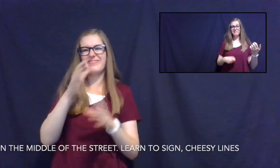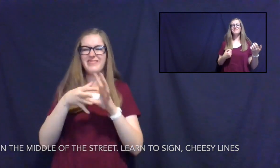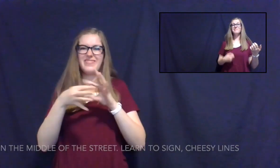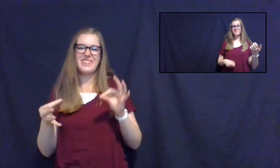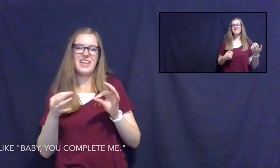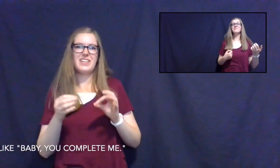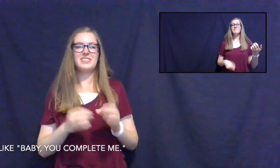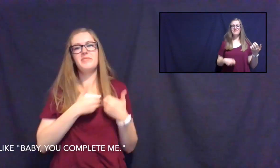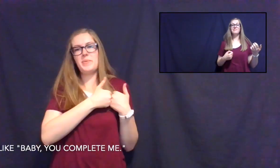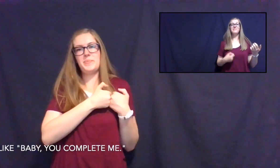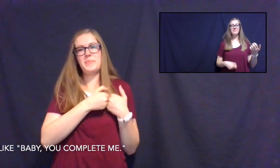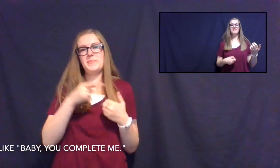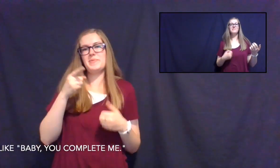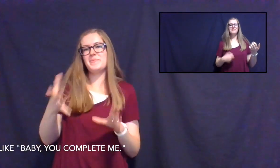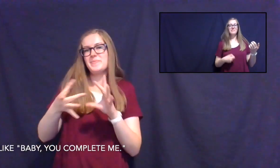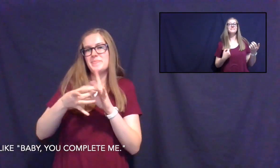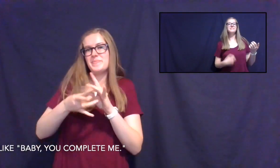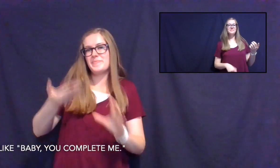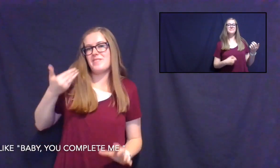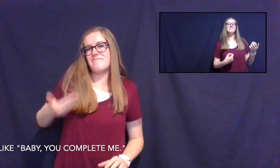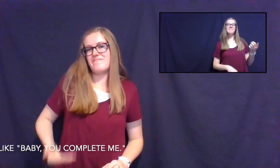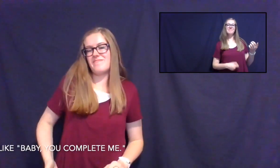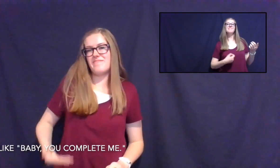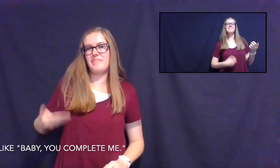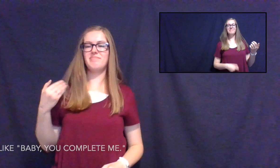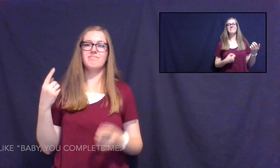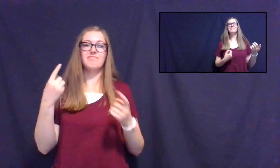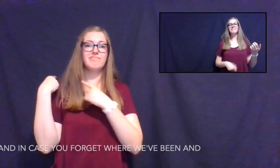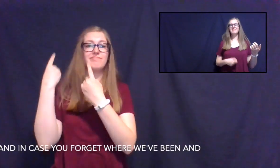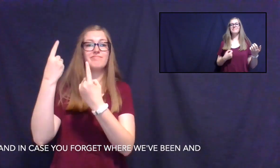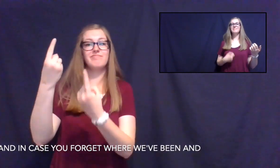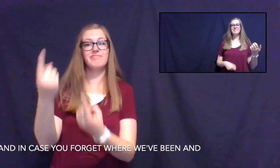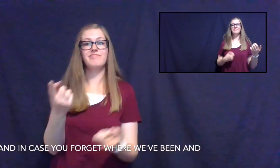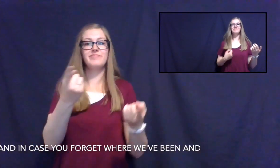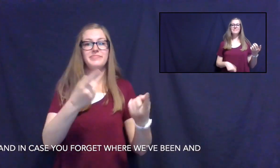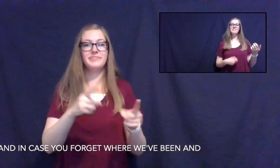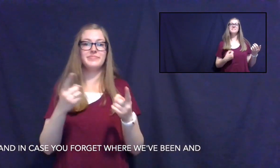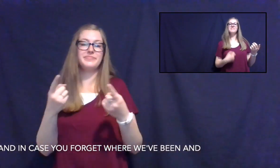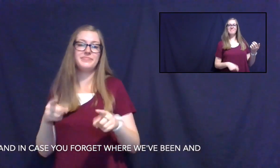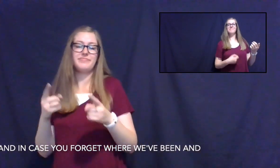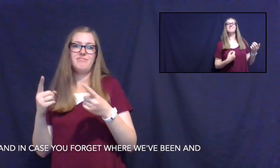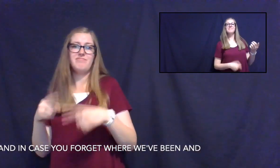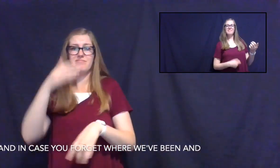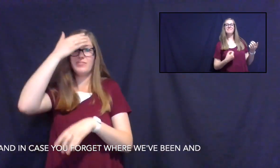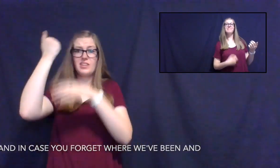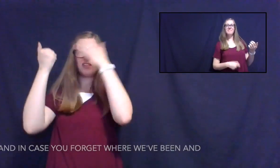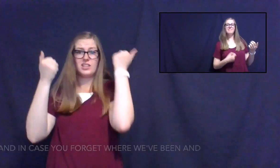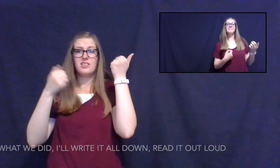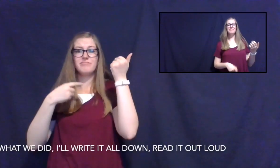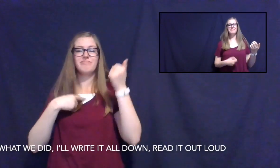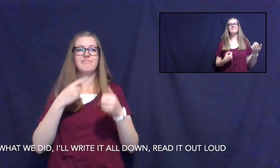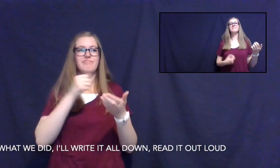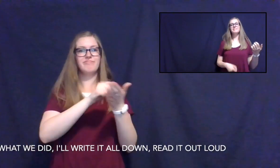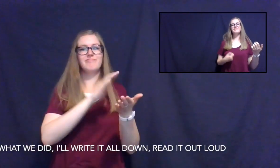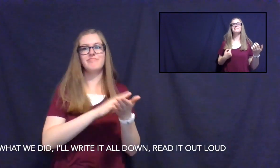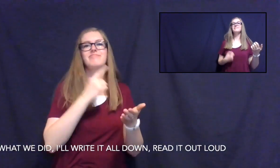sign cheesy lines Like baby you come to me And in case you forget Where we've been and what we